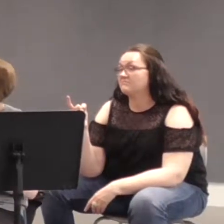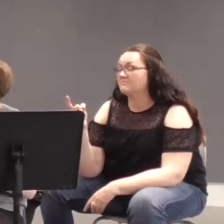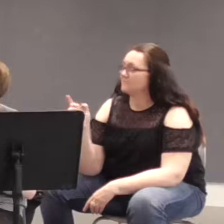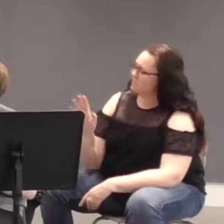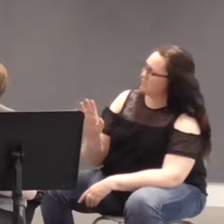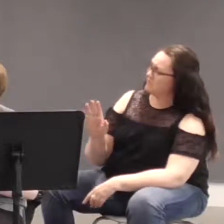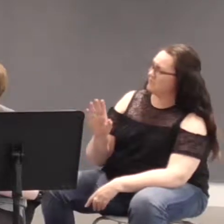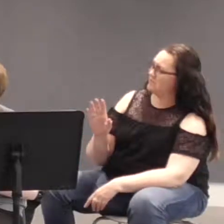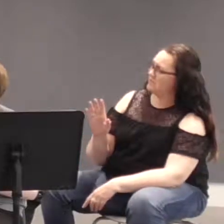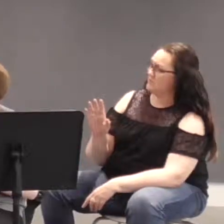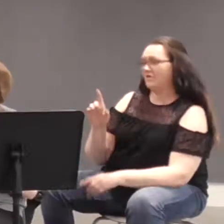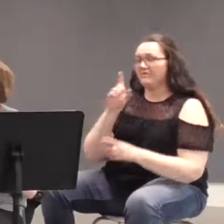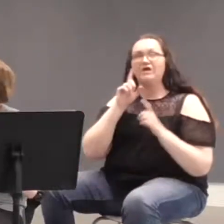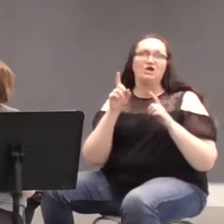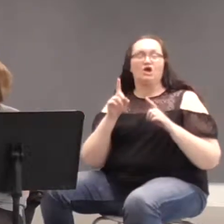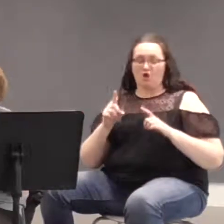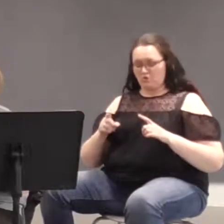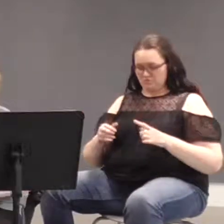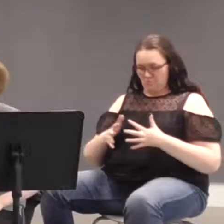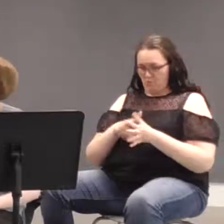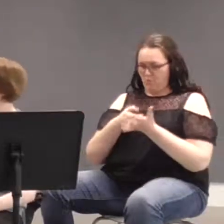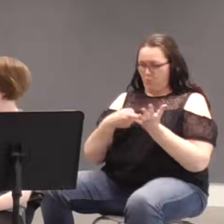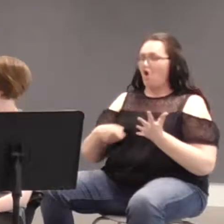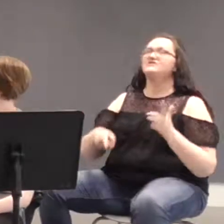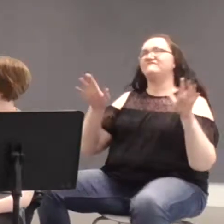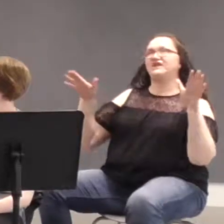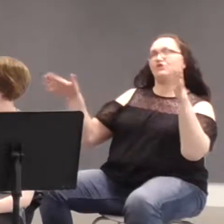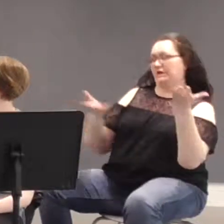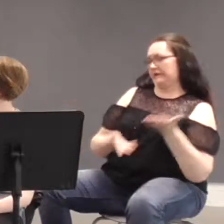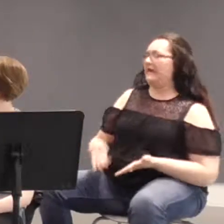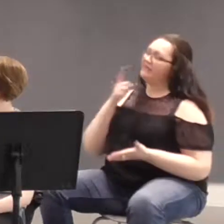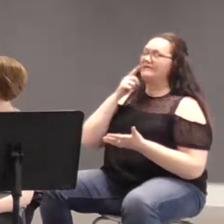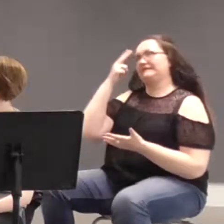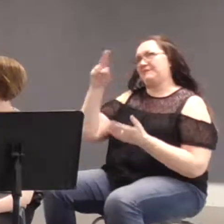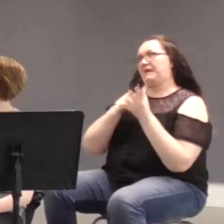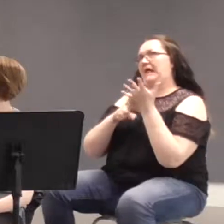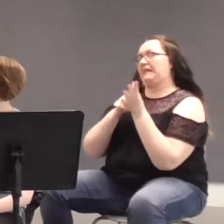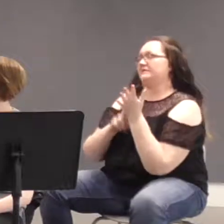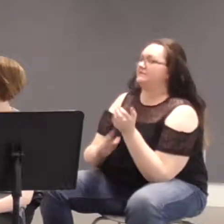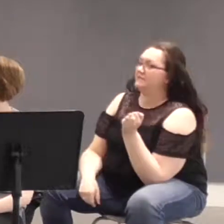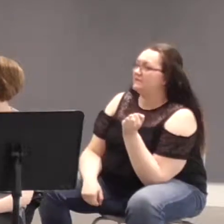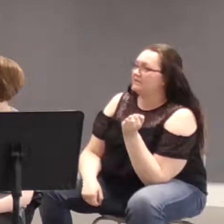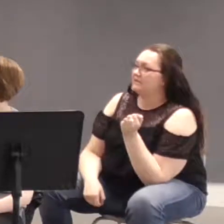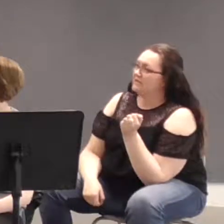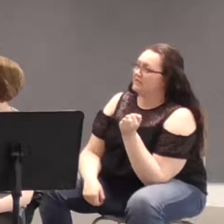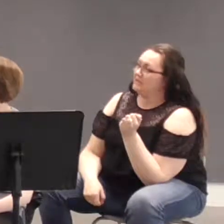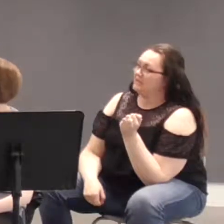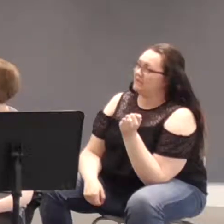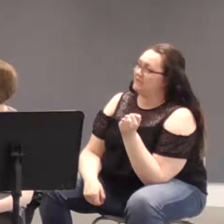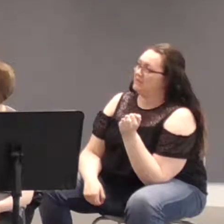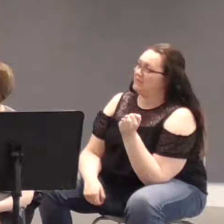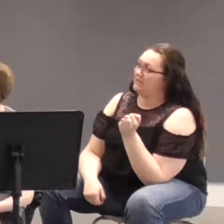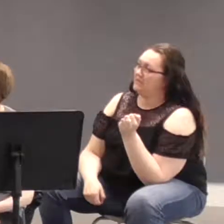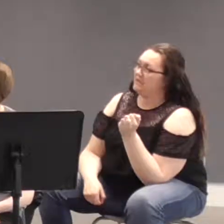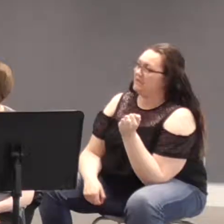The gentle walk fairy. I think his name is Alan. No, the bloke you slept with. What